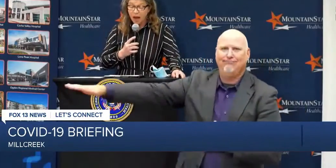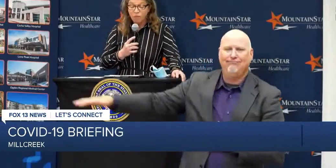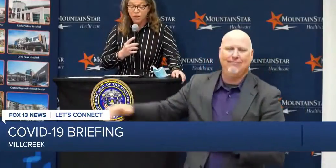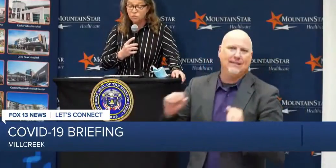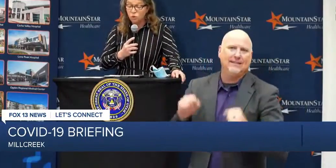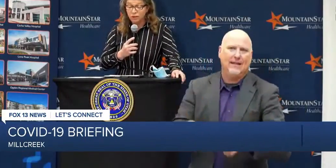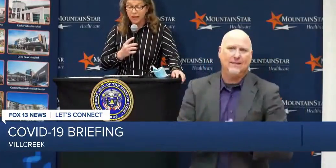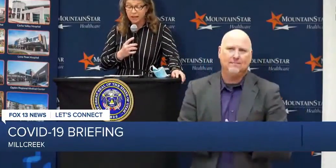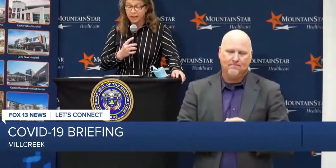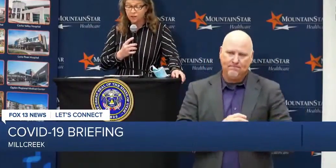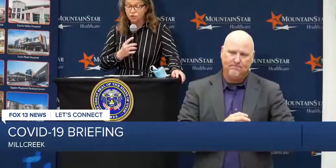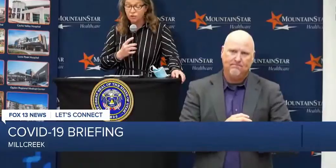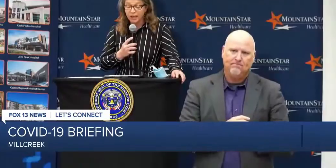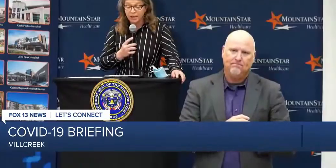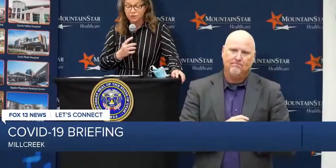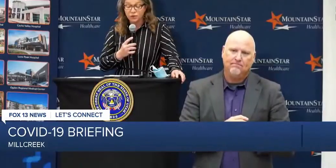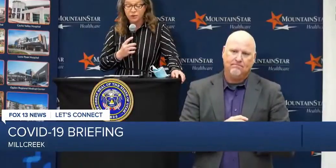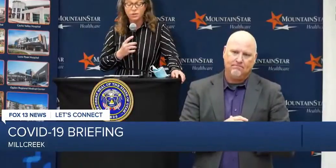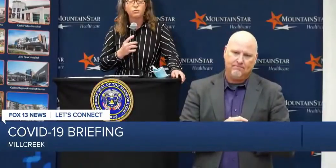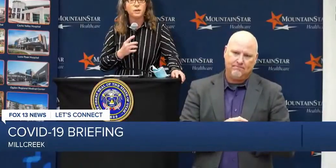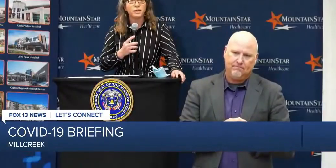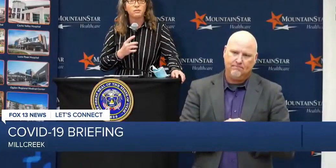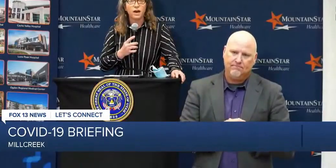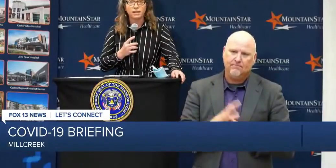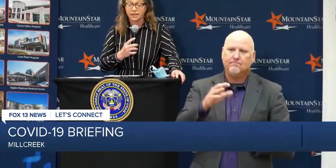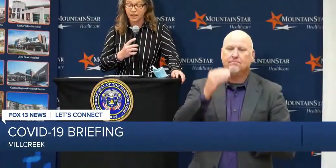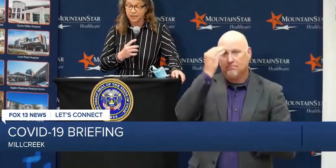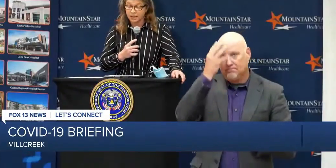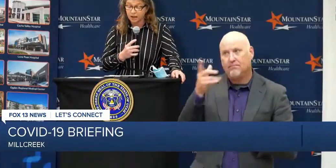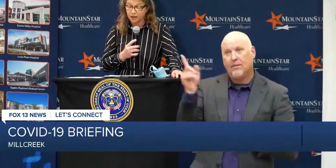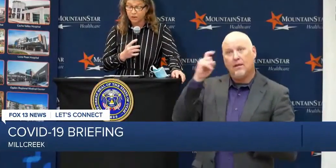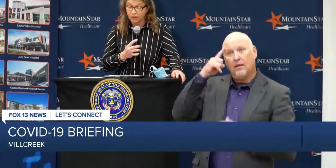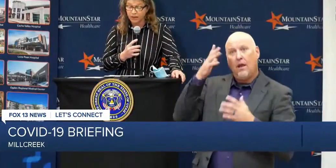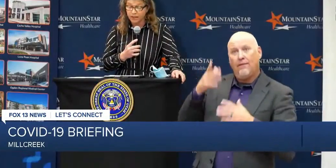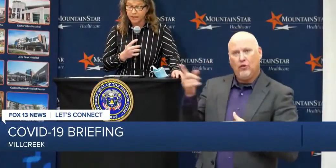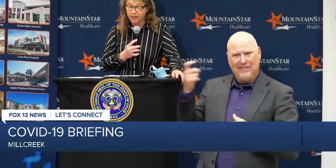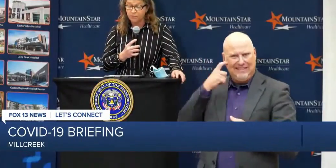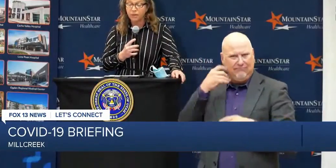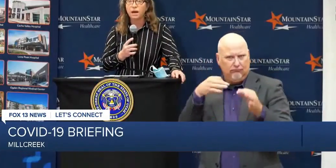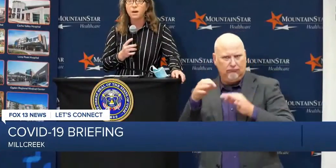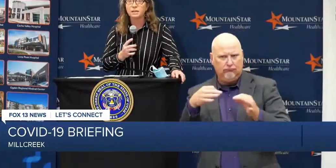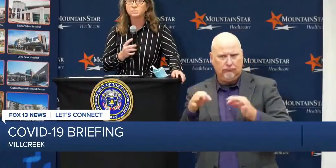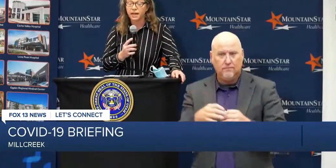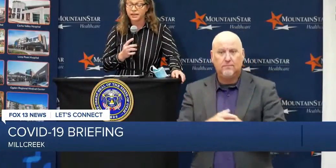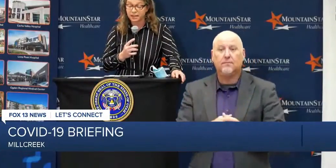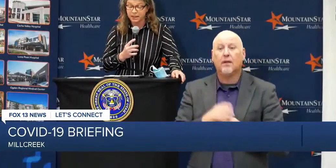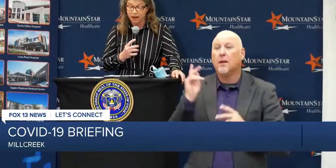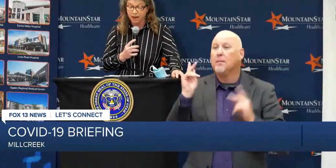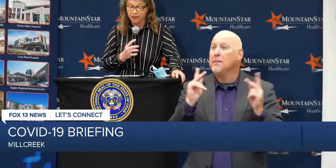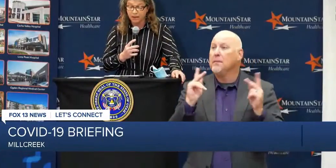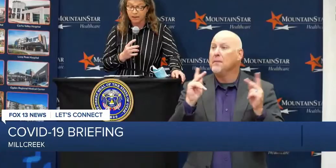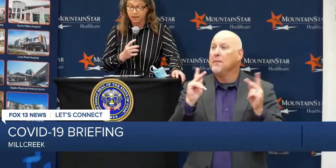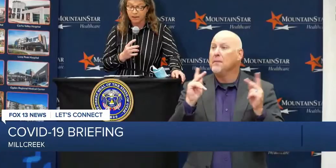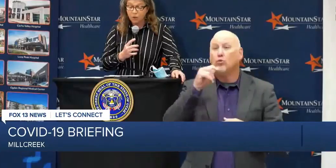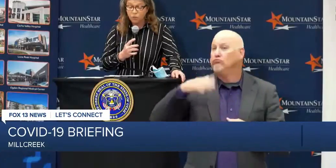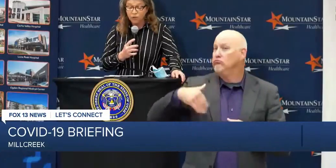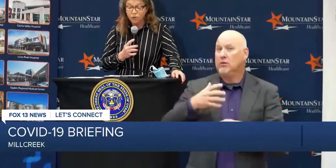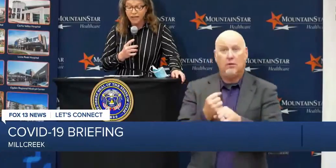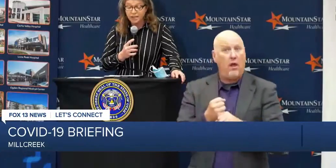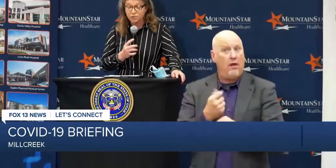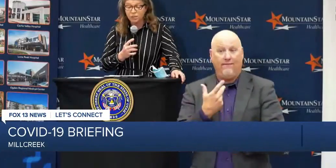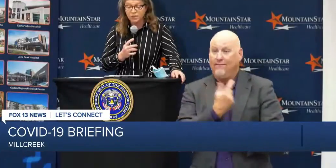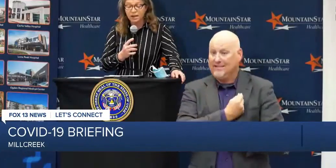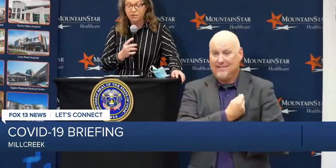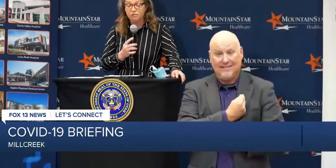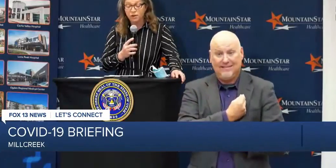us how much more likely it truly is for those who remain unvaccinated to get COVID-19, become hospitalized, and die.